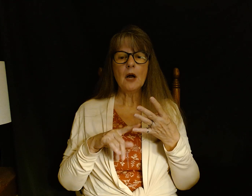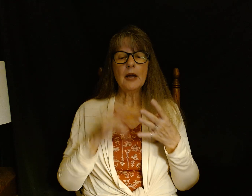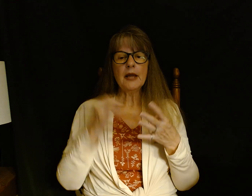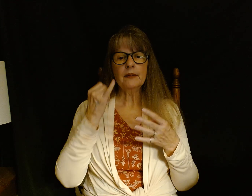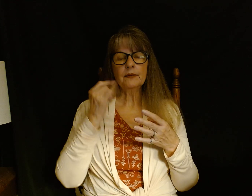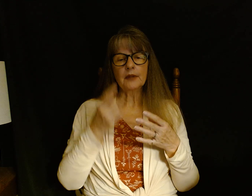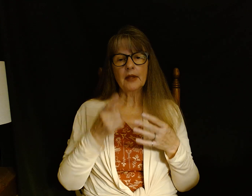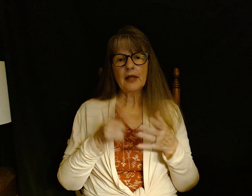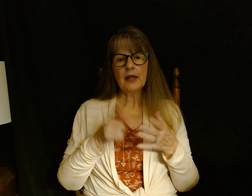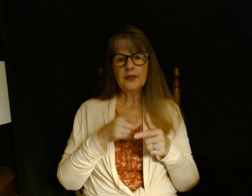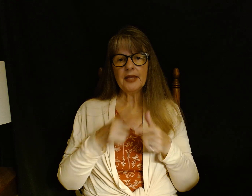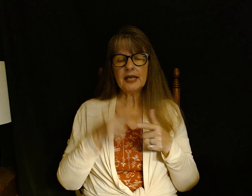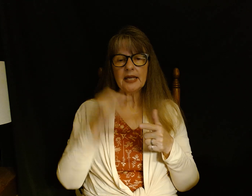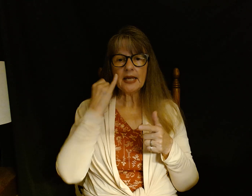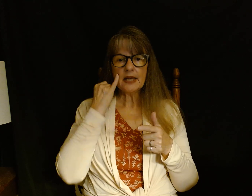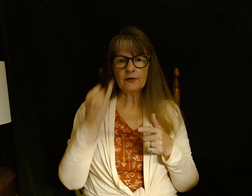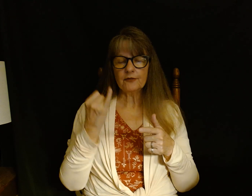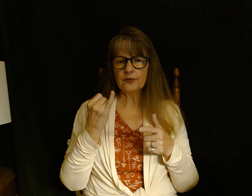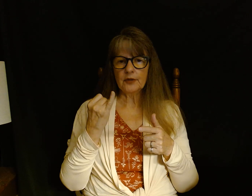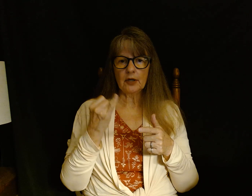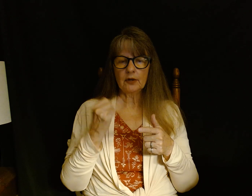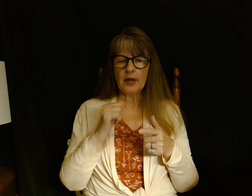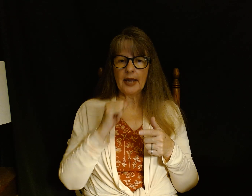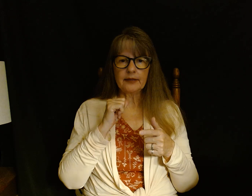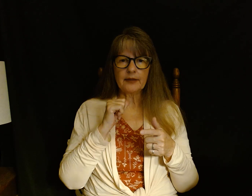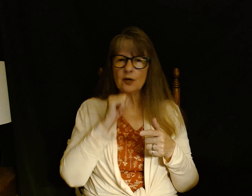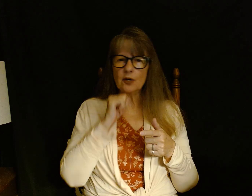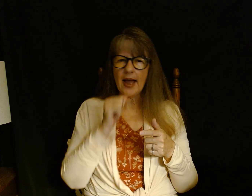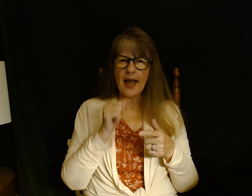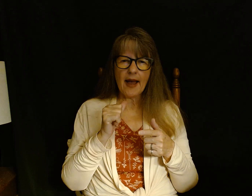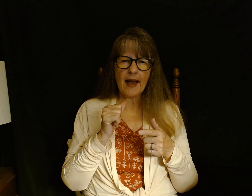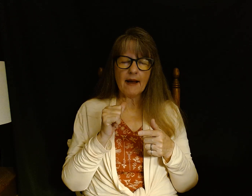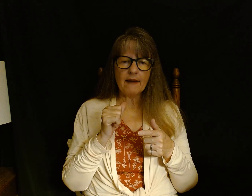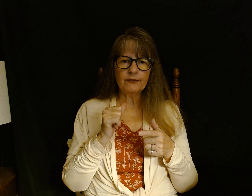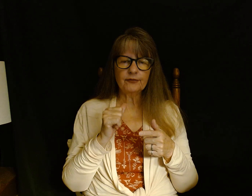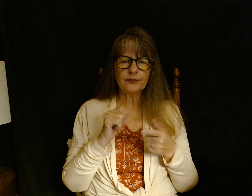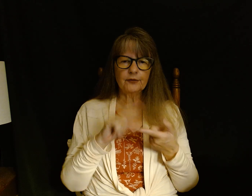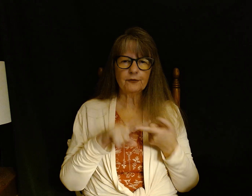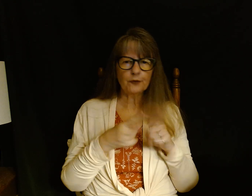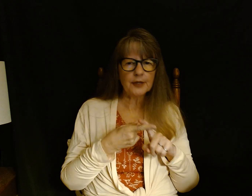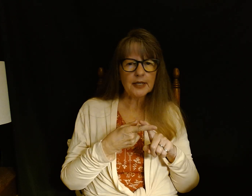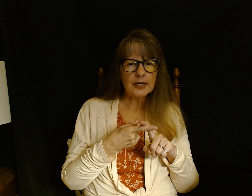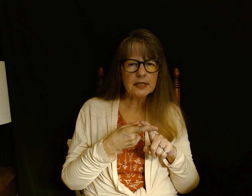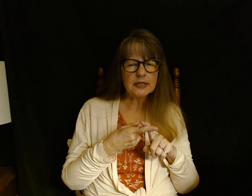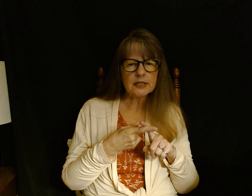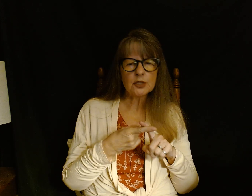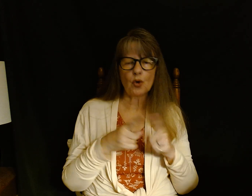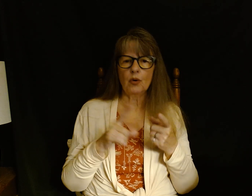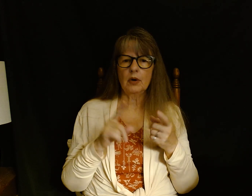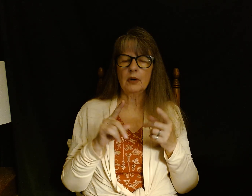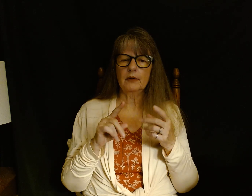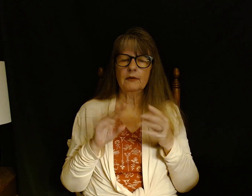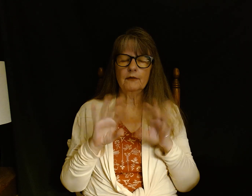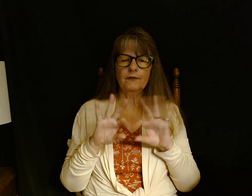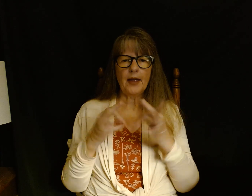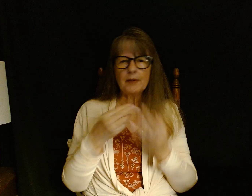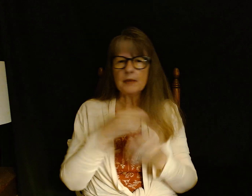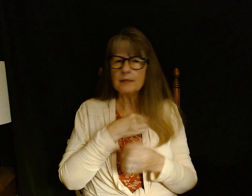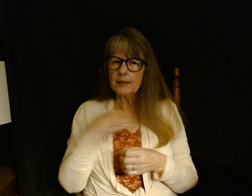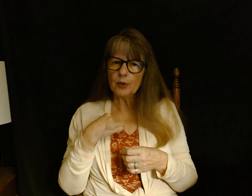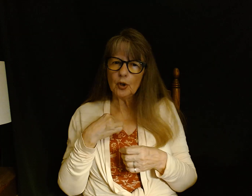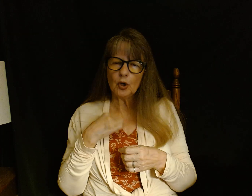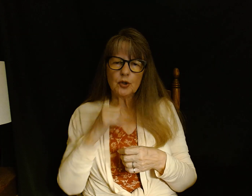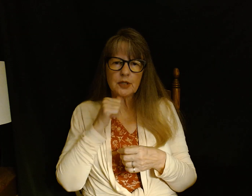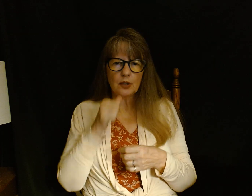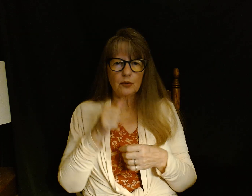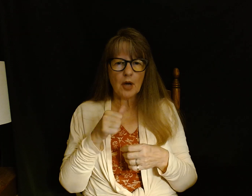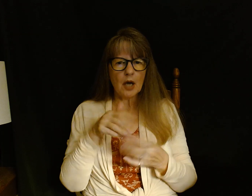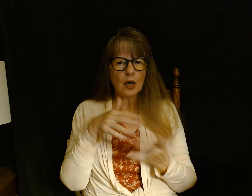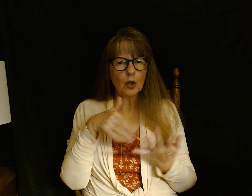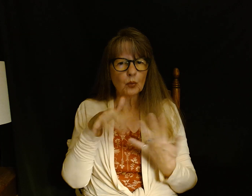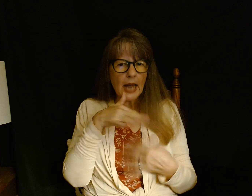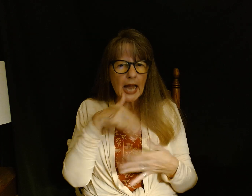And then if they're like, they don't have friends or family members that are not